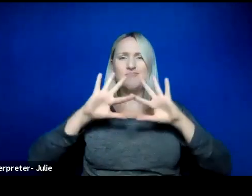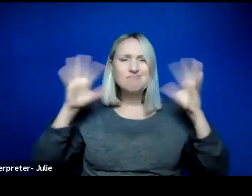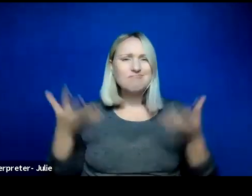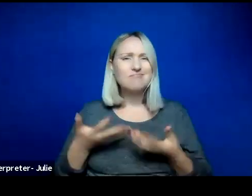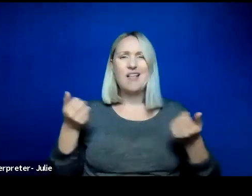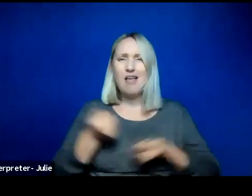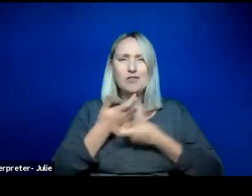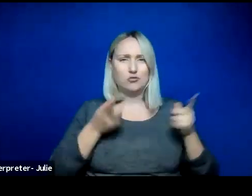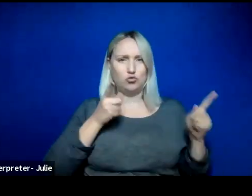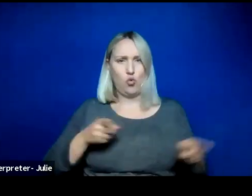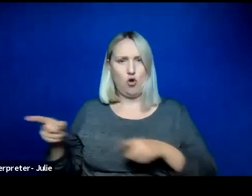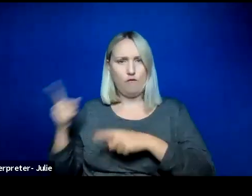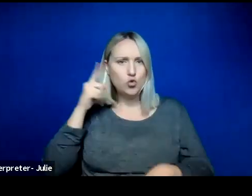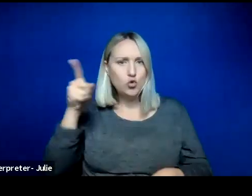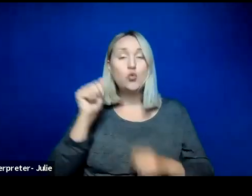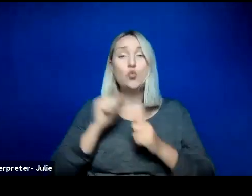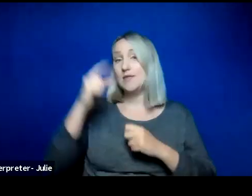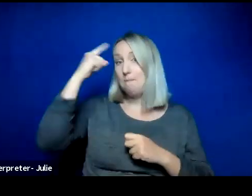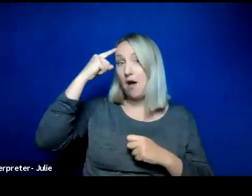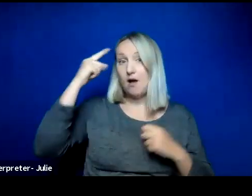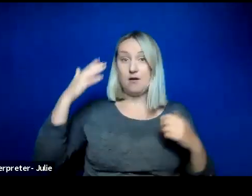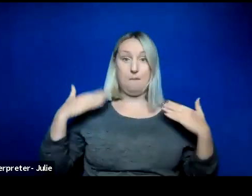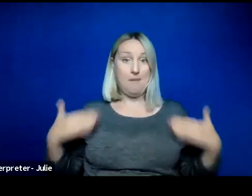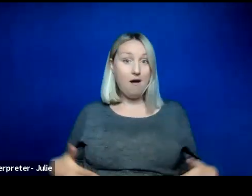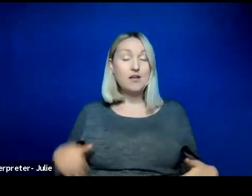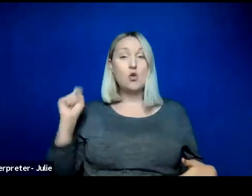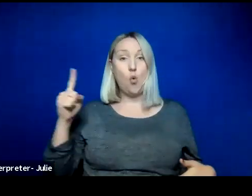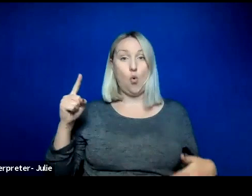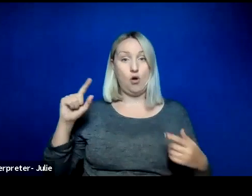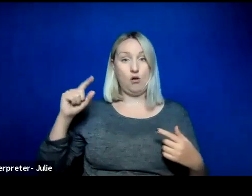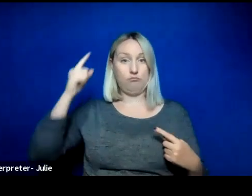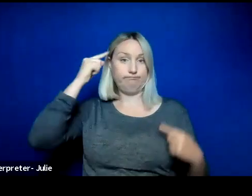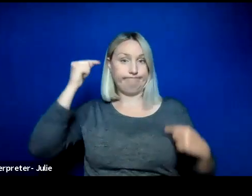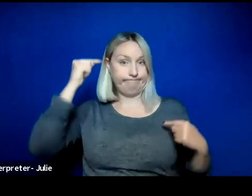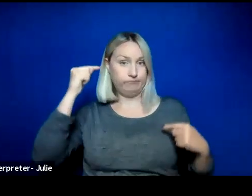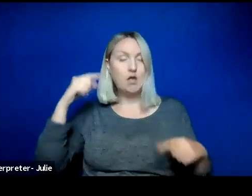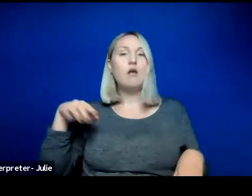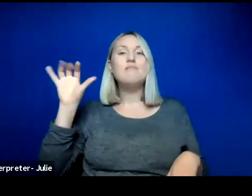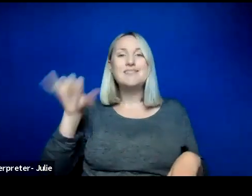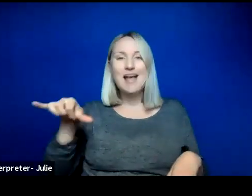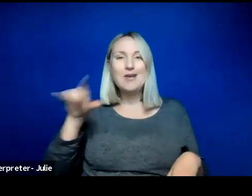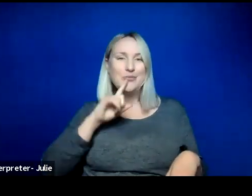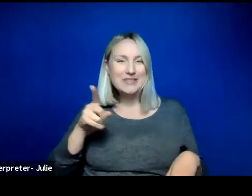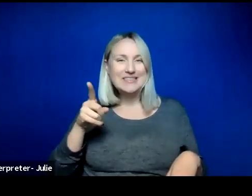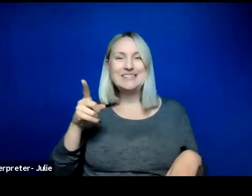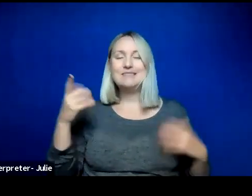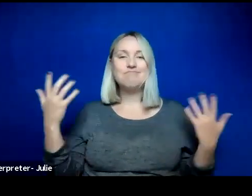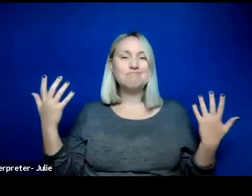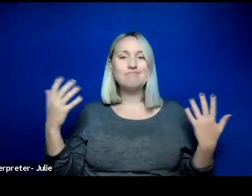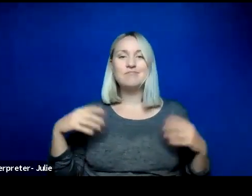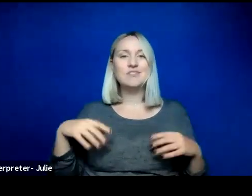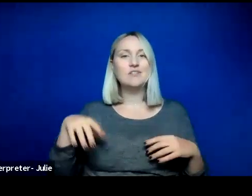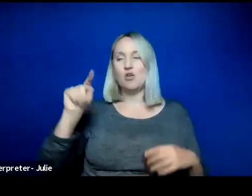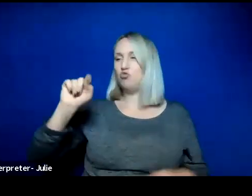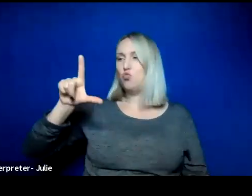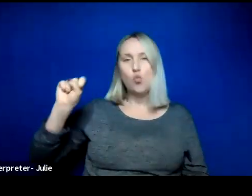stuff that's going on with the mind and the body or one or the other, is really just